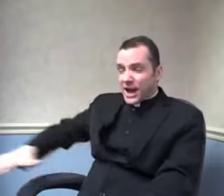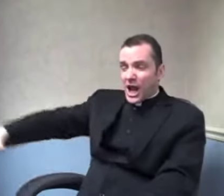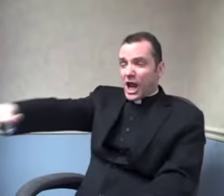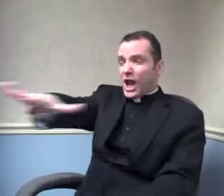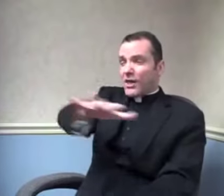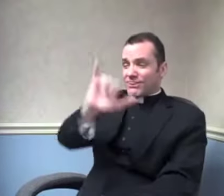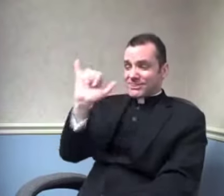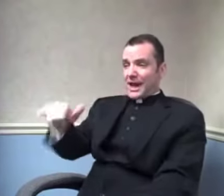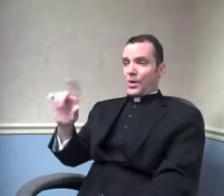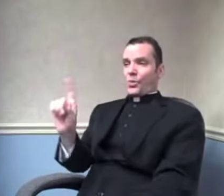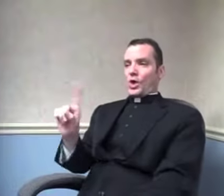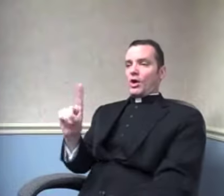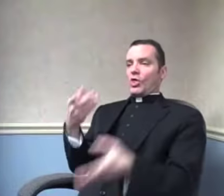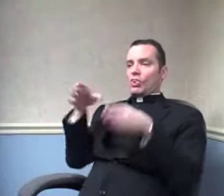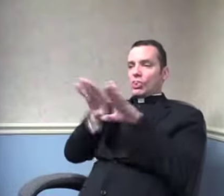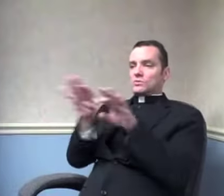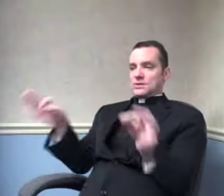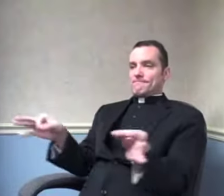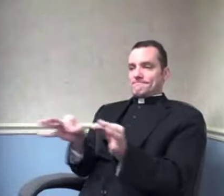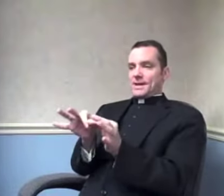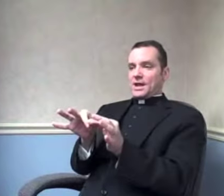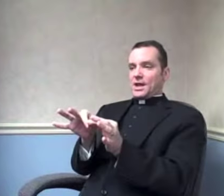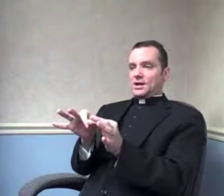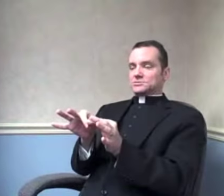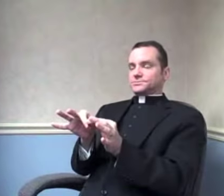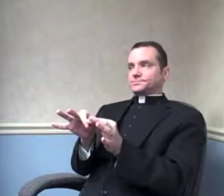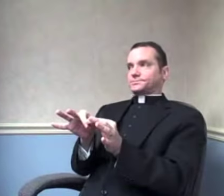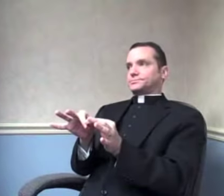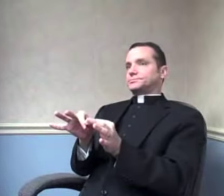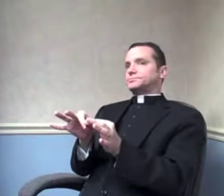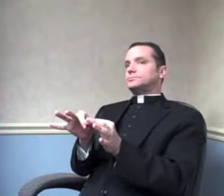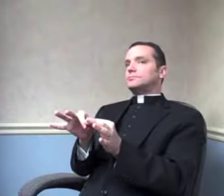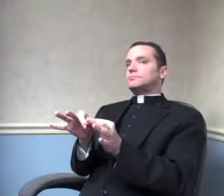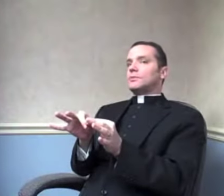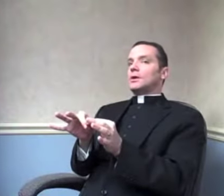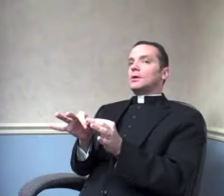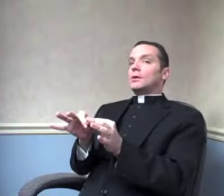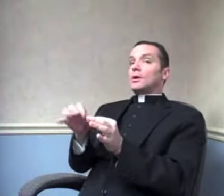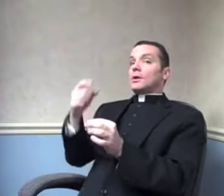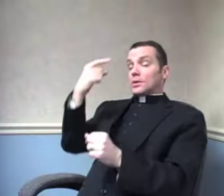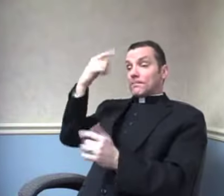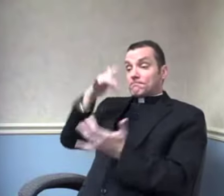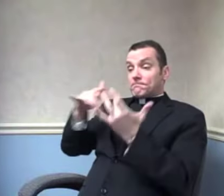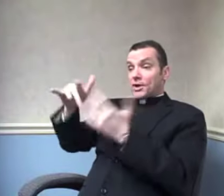walk clear out into an open field, and that's where they have the closing Mass.